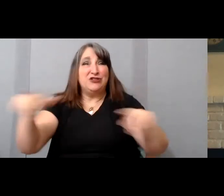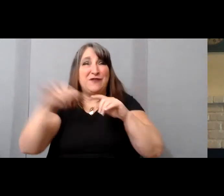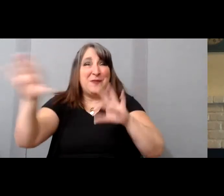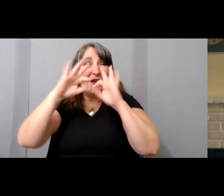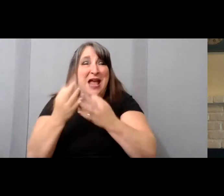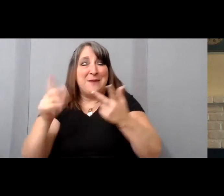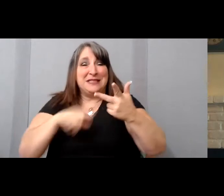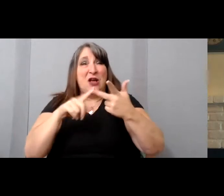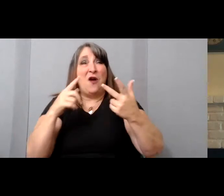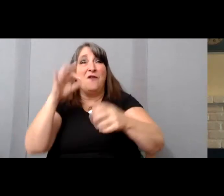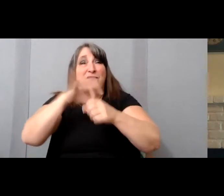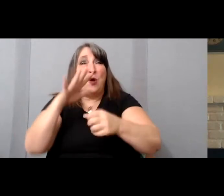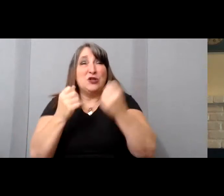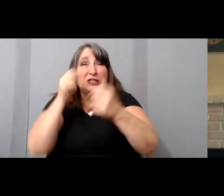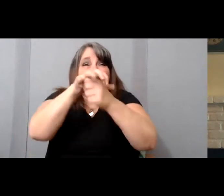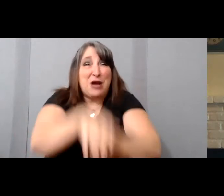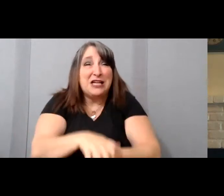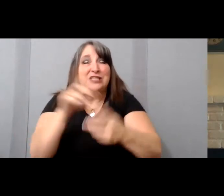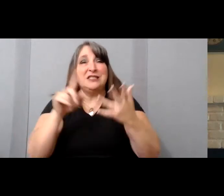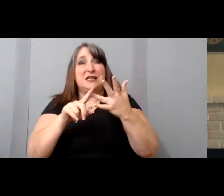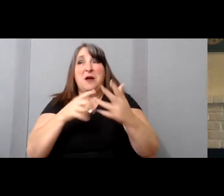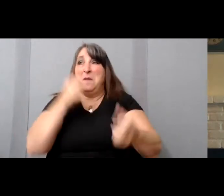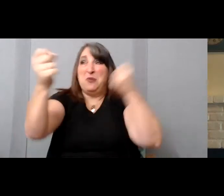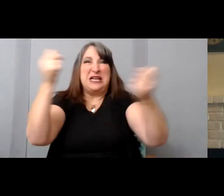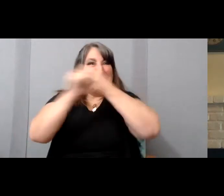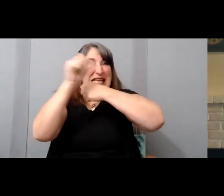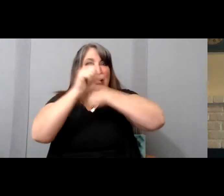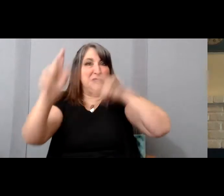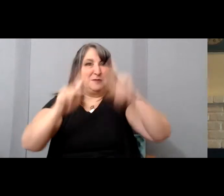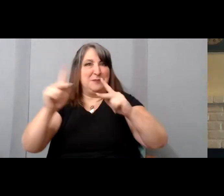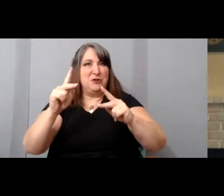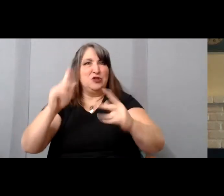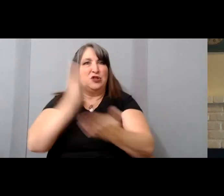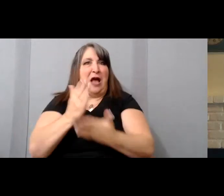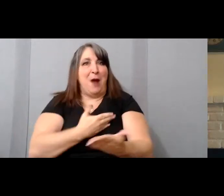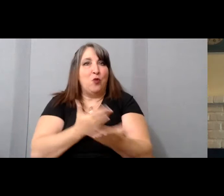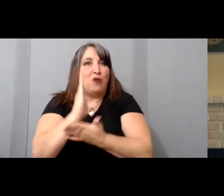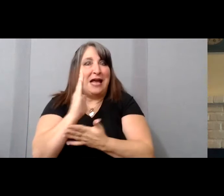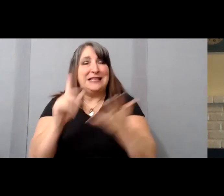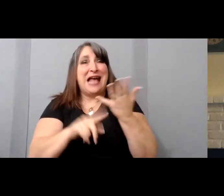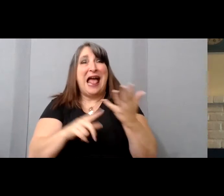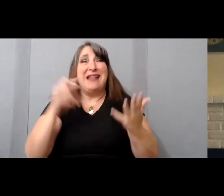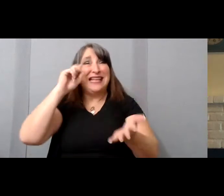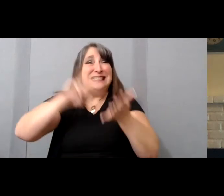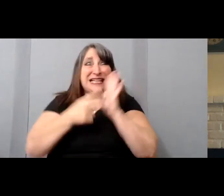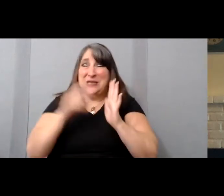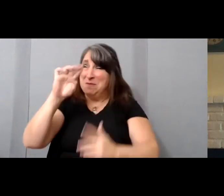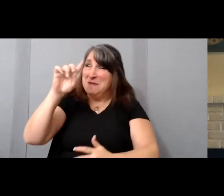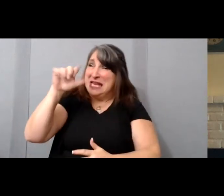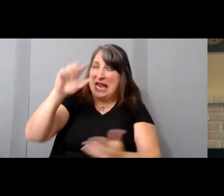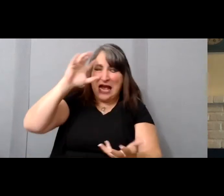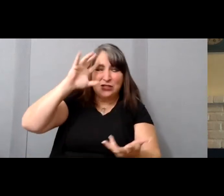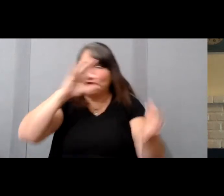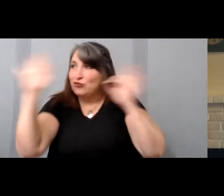suppression, the placement of dangerous people in seats of power to undermine our rights, and the intentional media debacles to create distraction